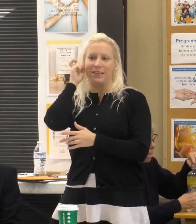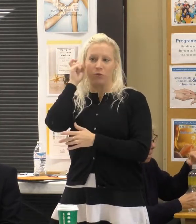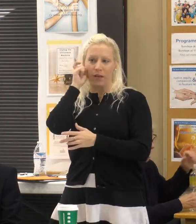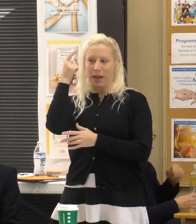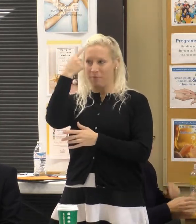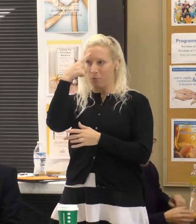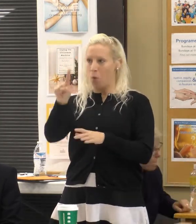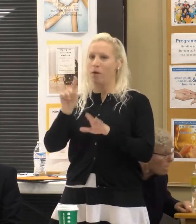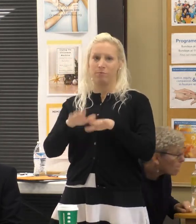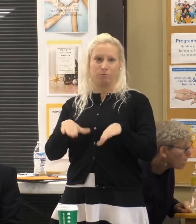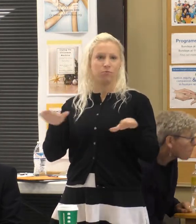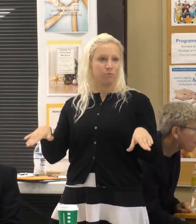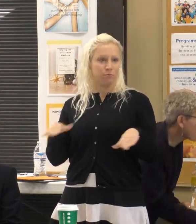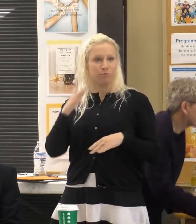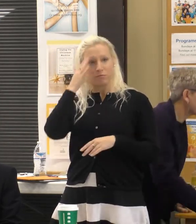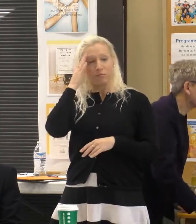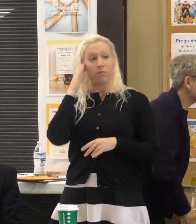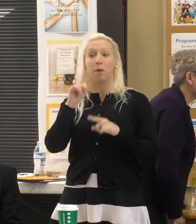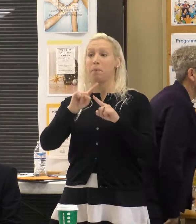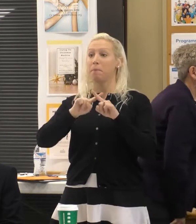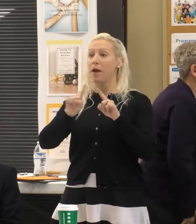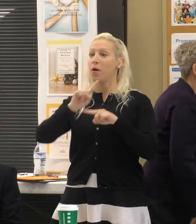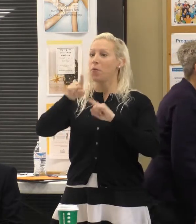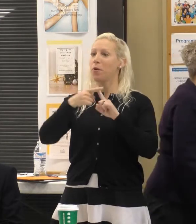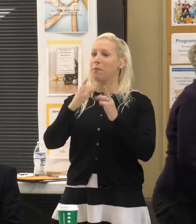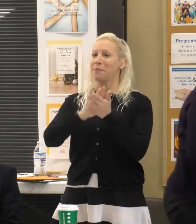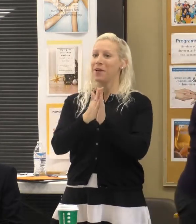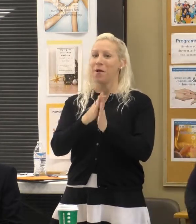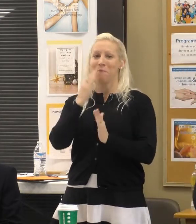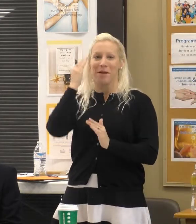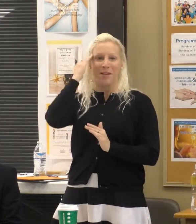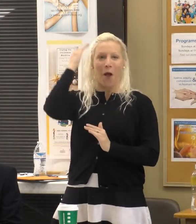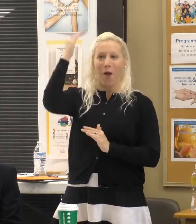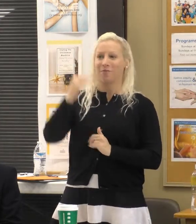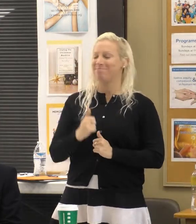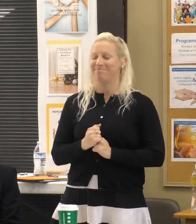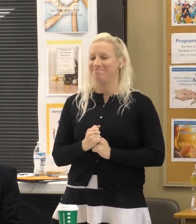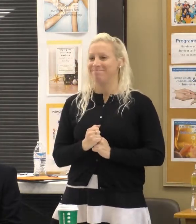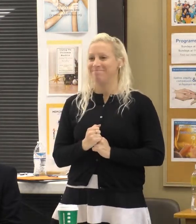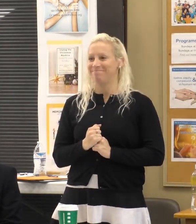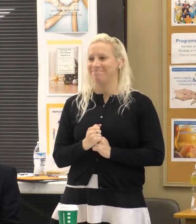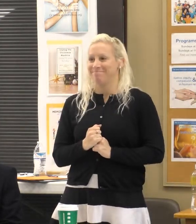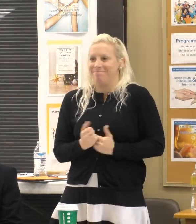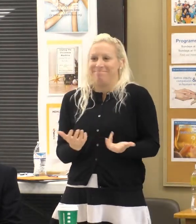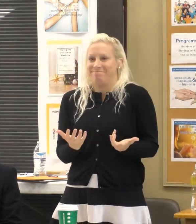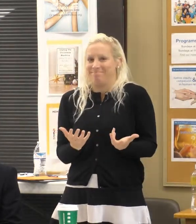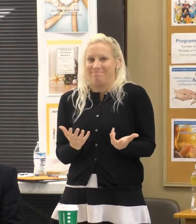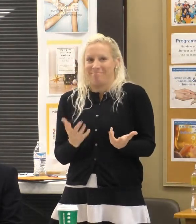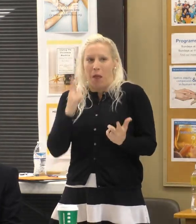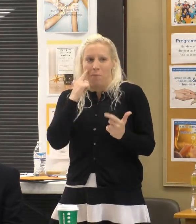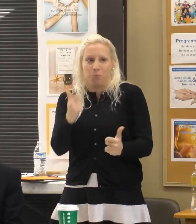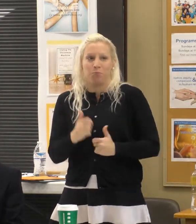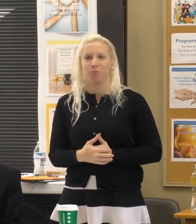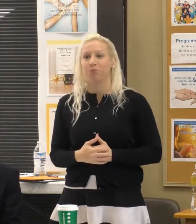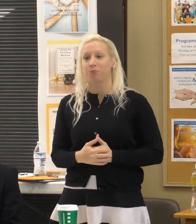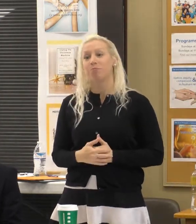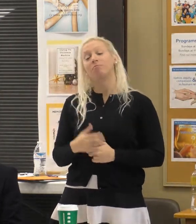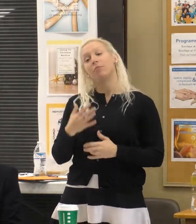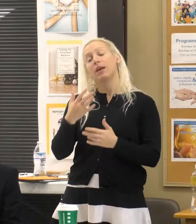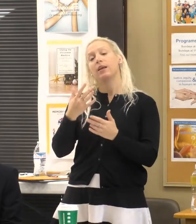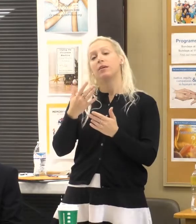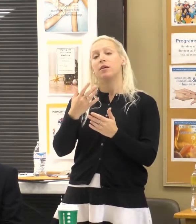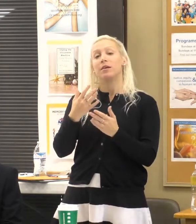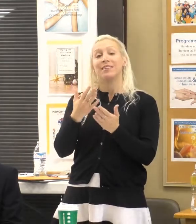there is a state law that provides hearing aids for children. However, when they become an adult, then it's no longer provided to